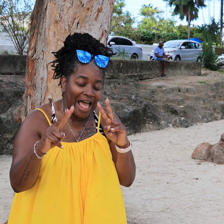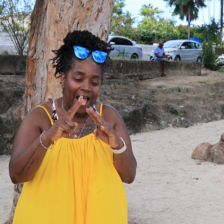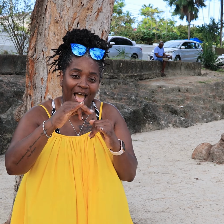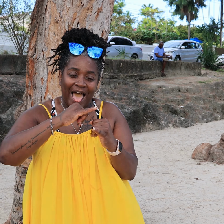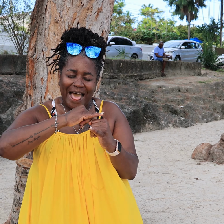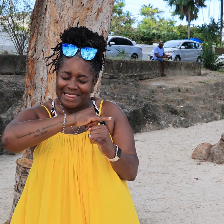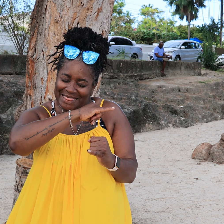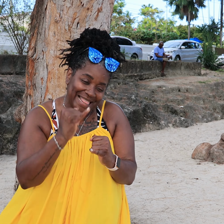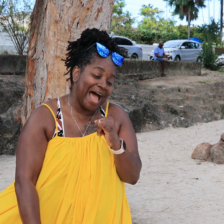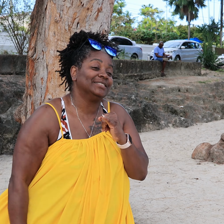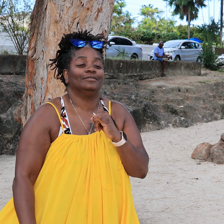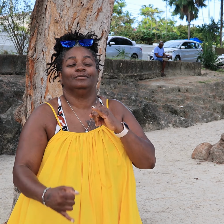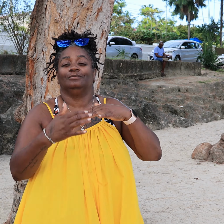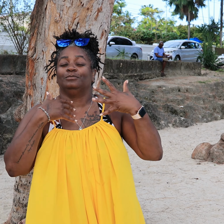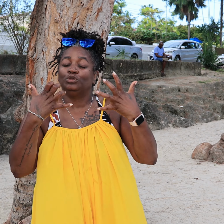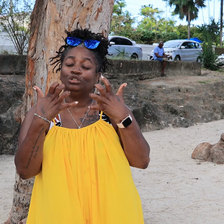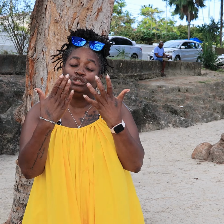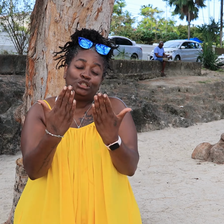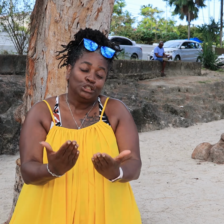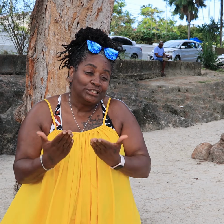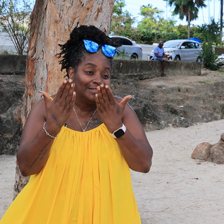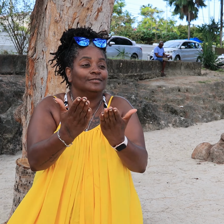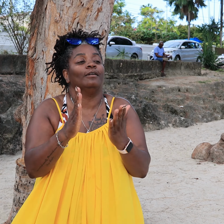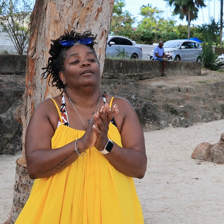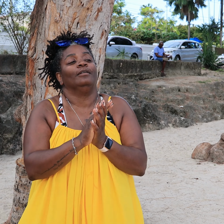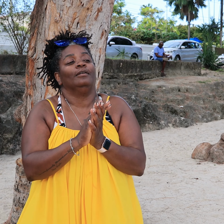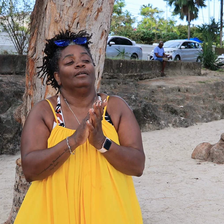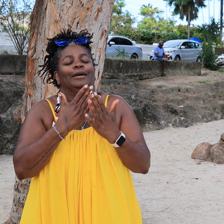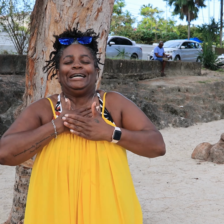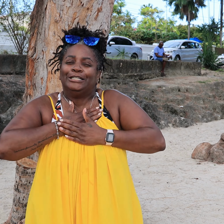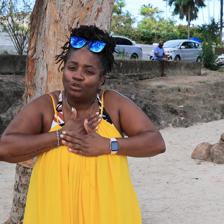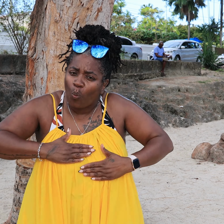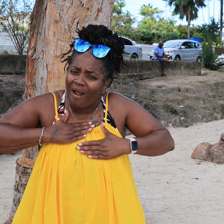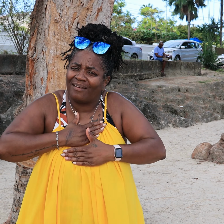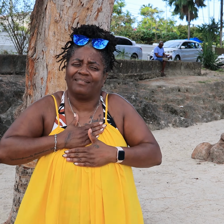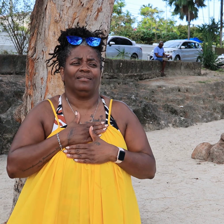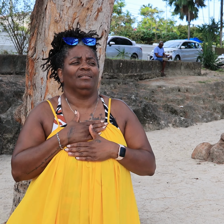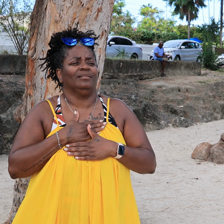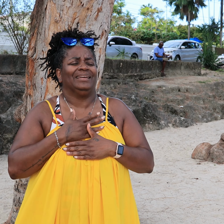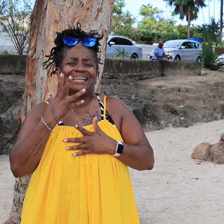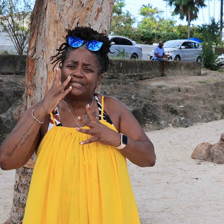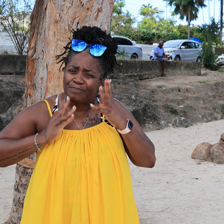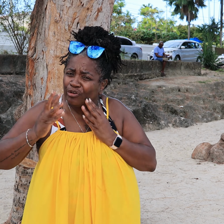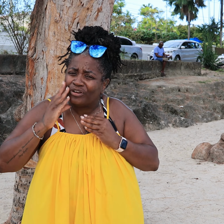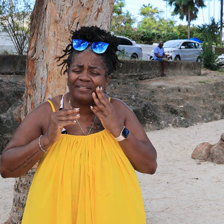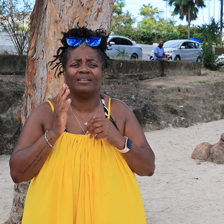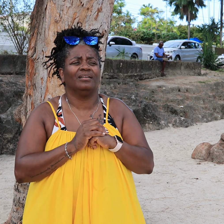The very last thing that I want to suggest is enjoy,